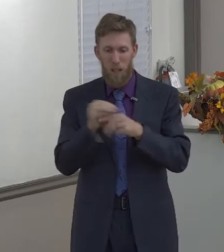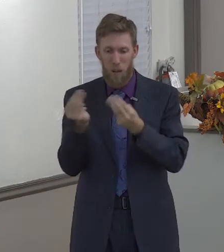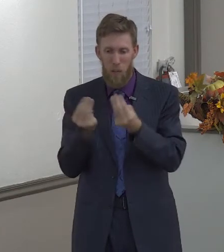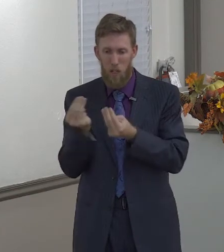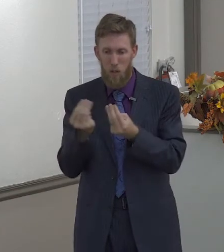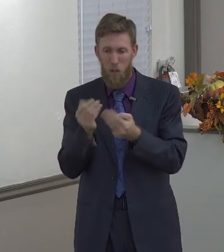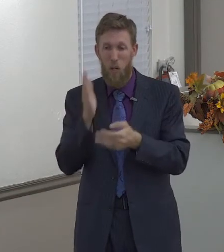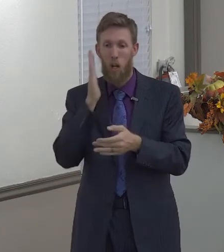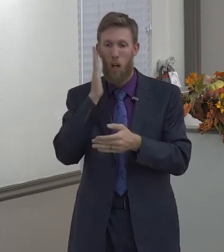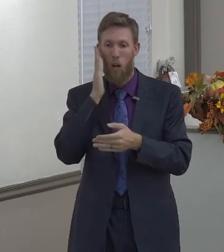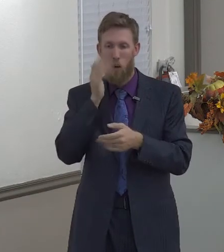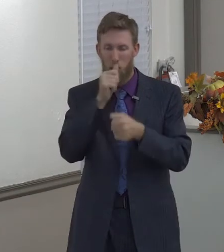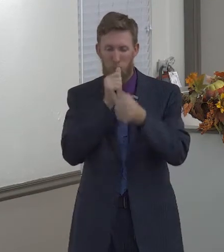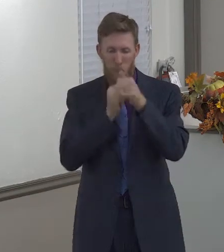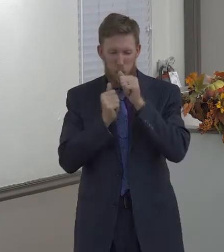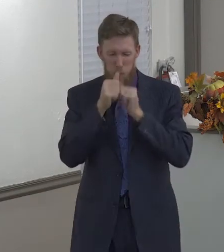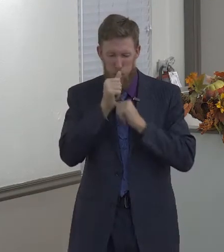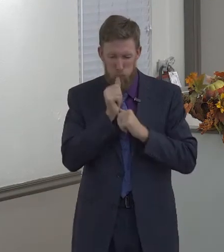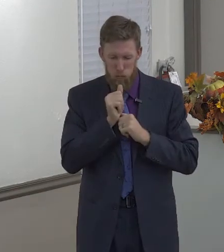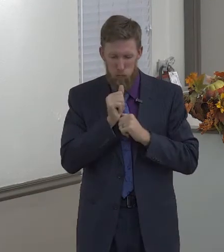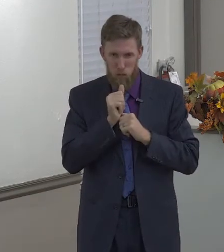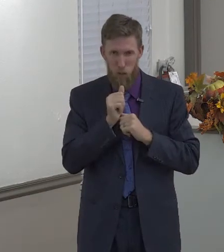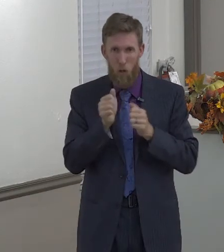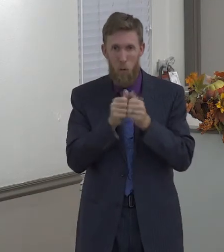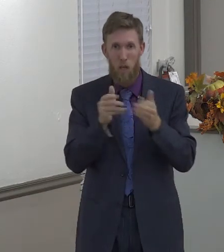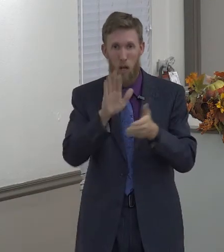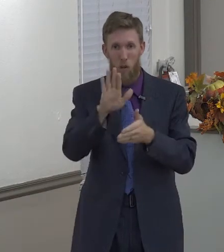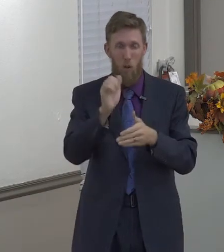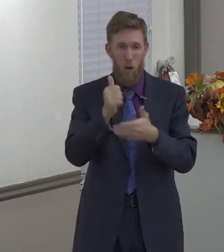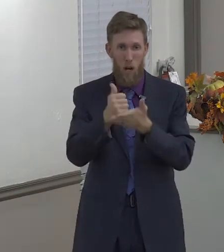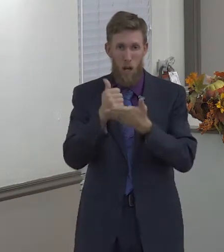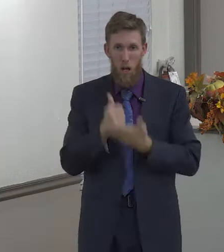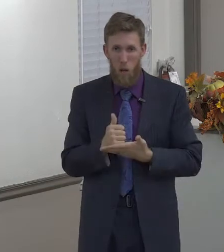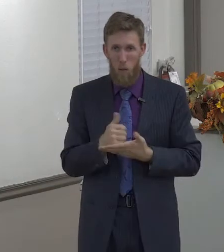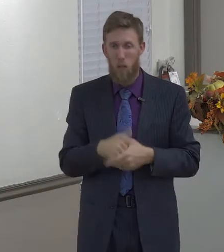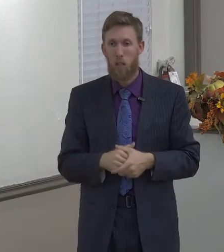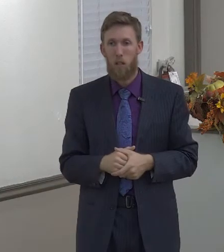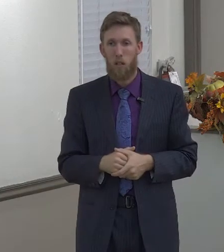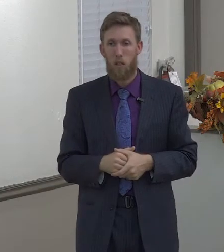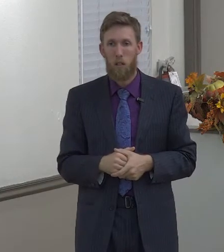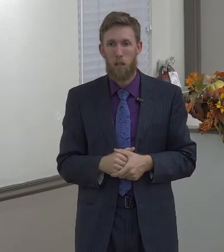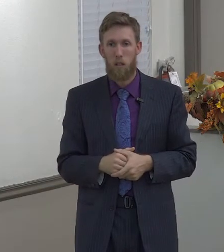us to do. We'll go ahead and we'll close in prayer here this evening.